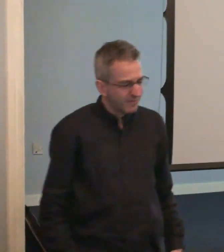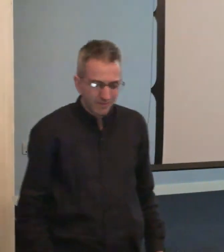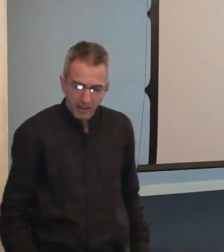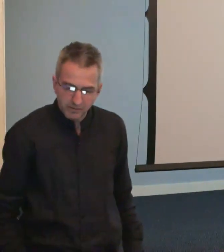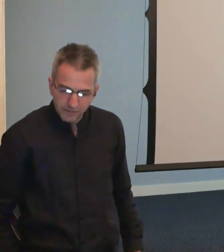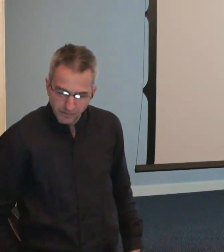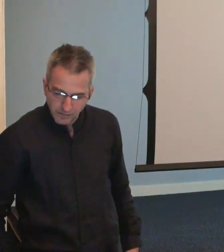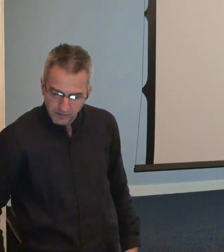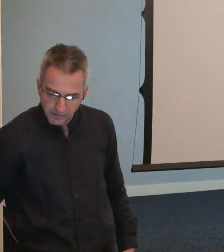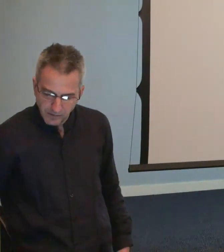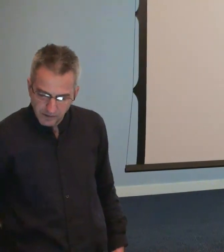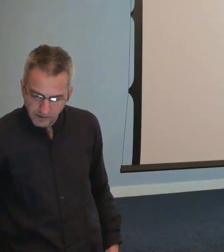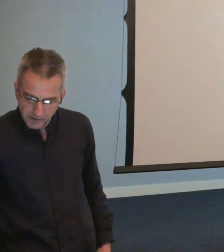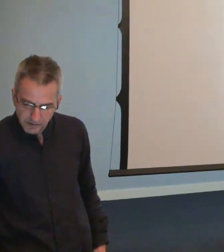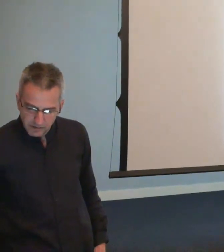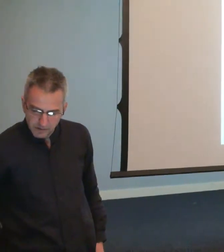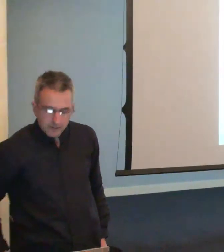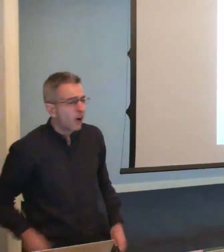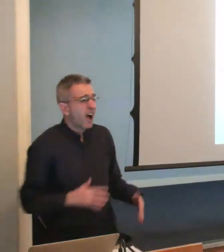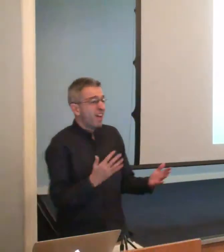I think probably the answer is there.